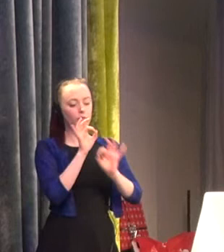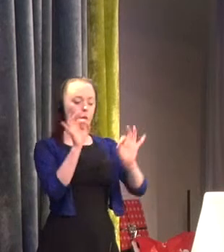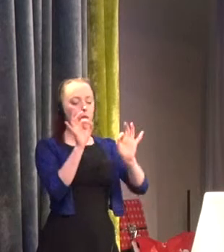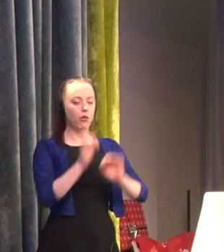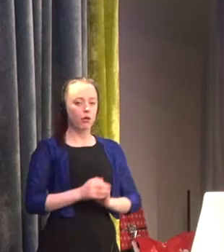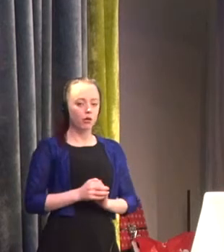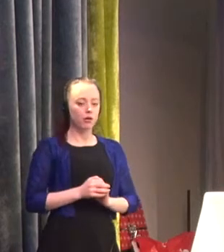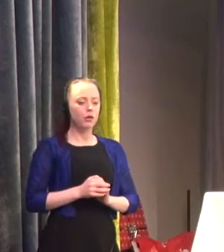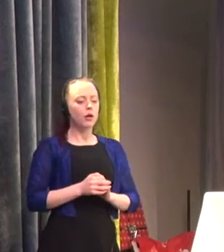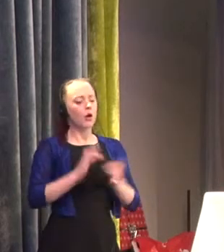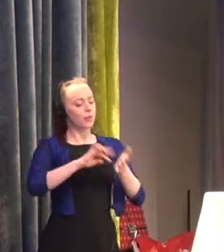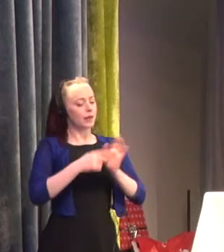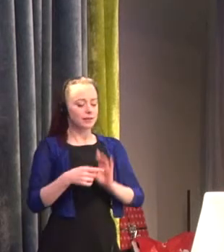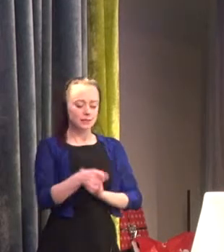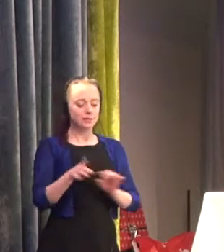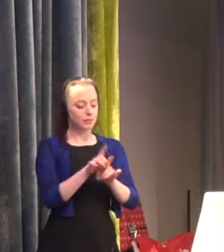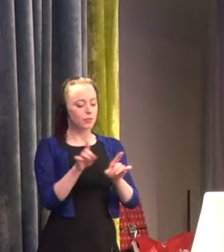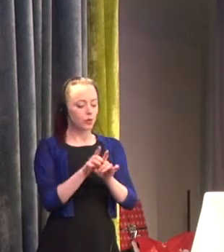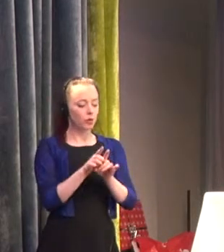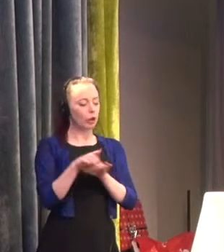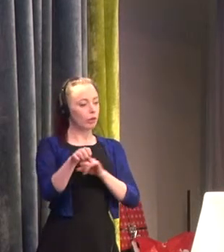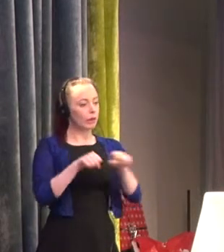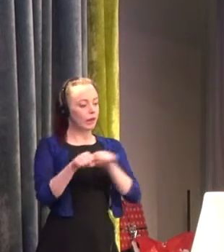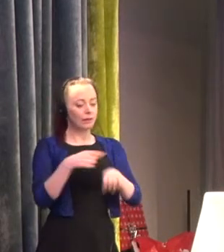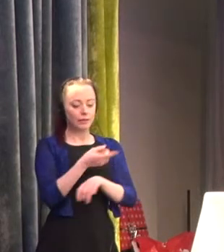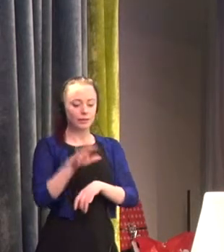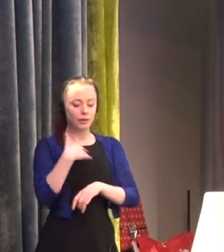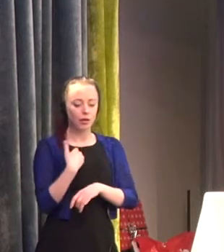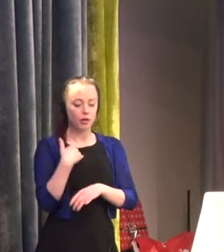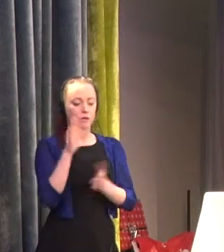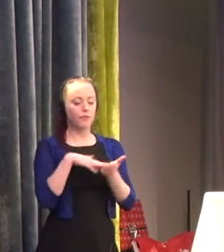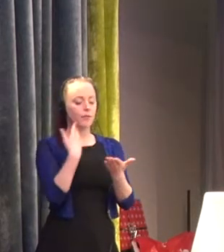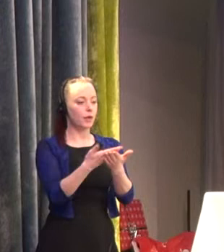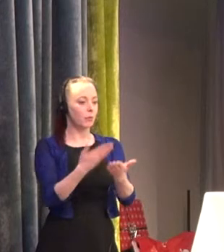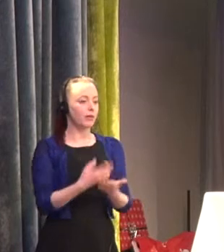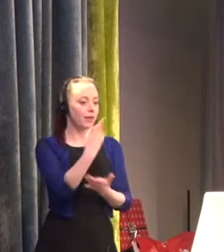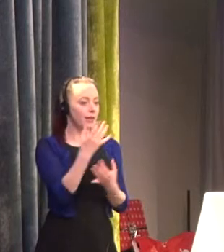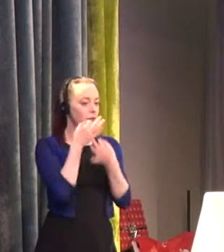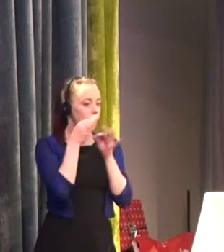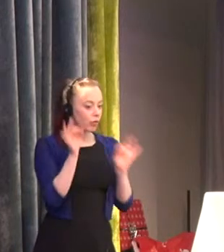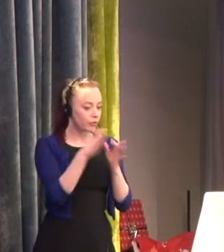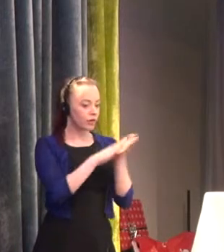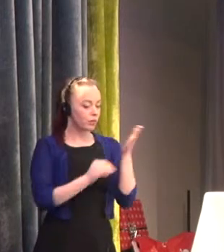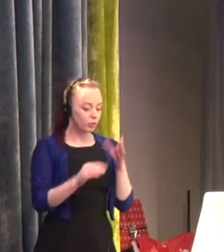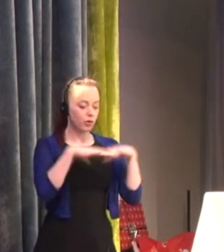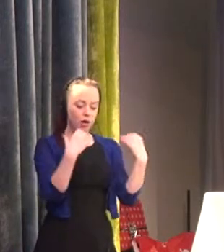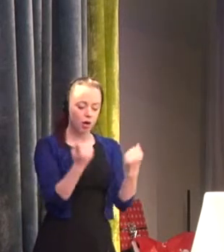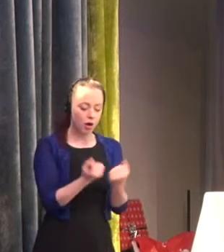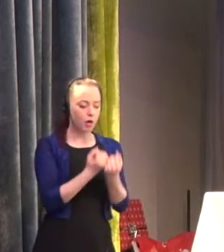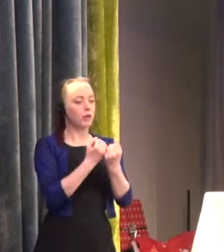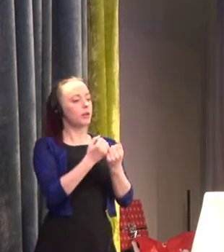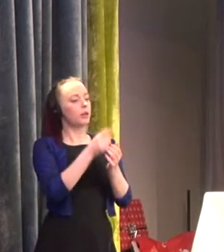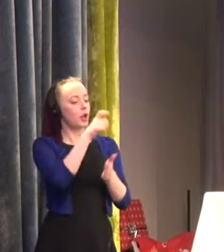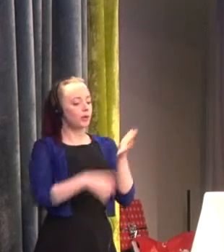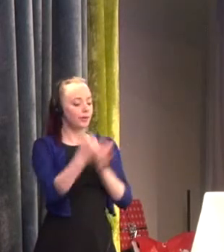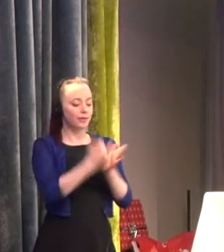shadow report means that the government puts in this very thick report on every article under the Convention, what it's doing, where it plans to go,